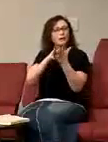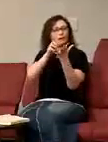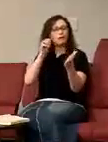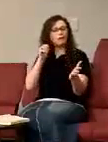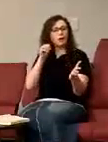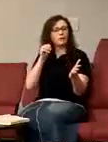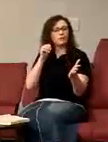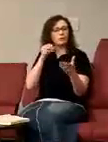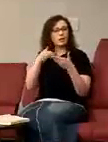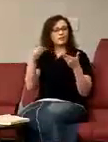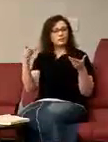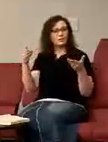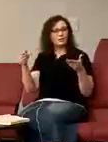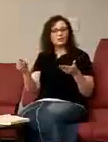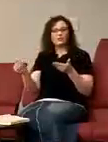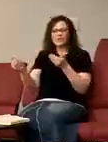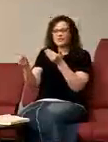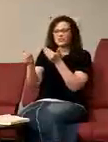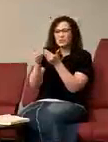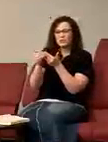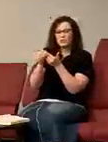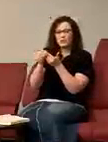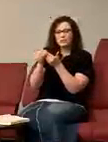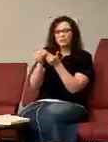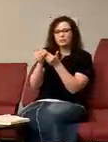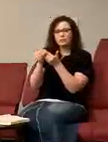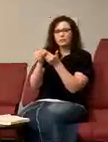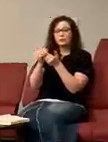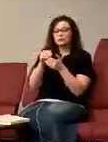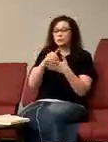something that's so close to the original, you can't hardly tell it.